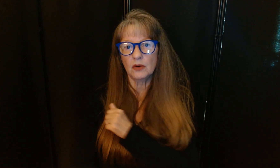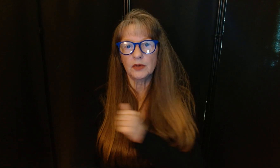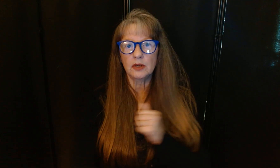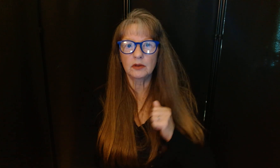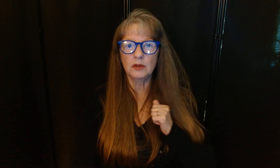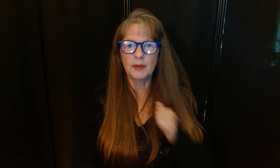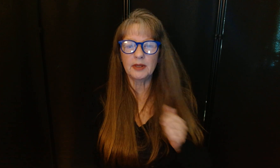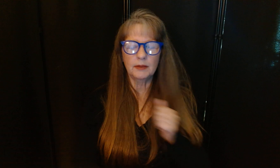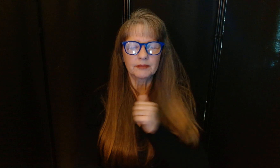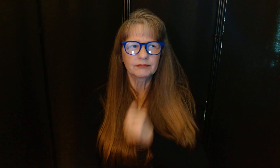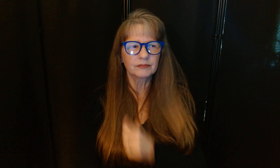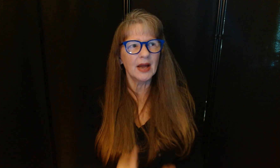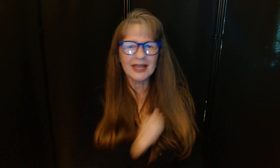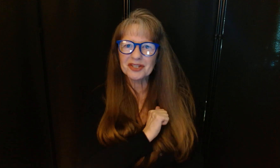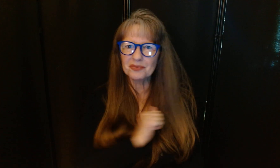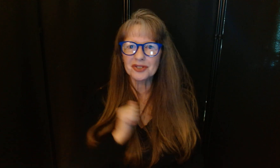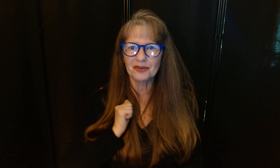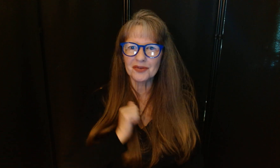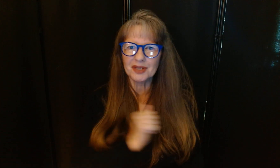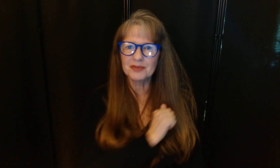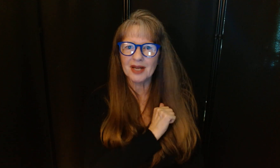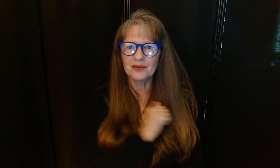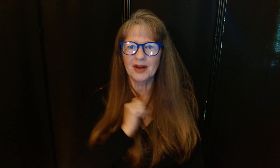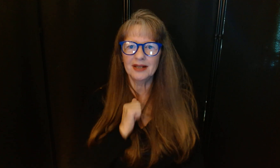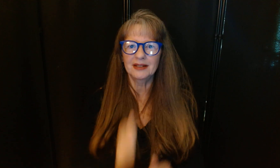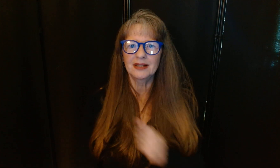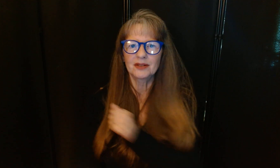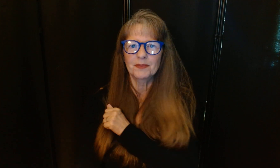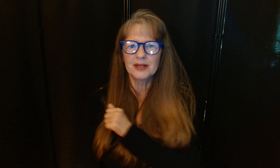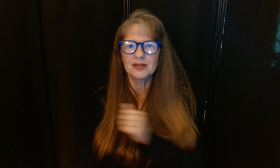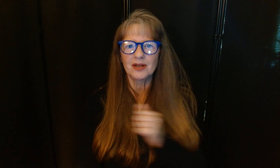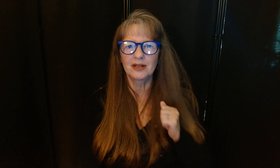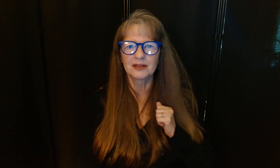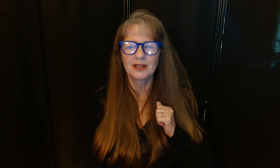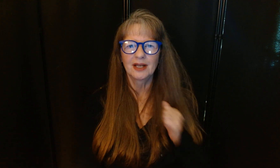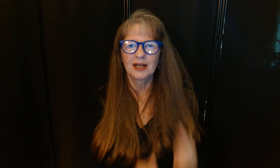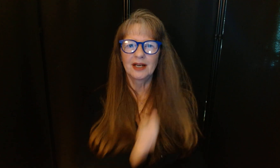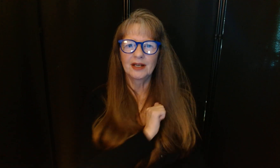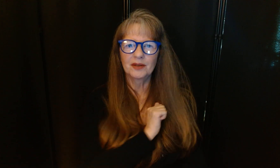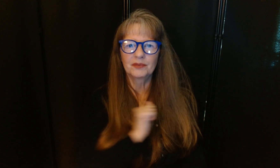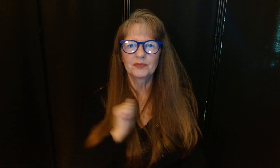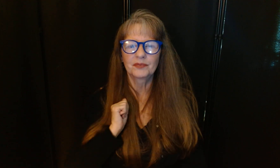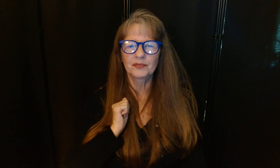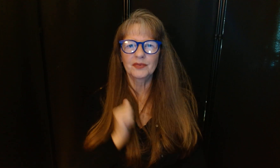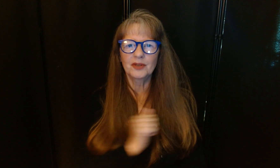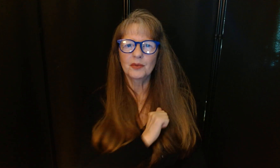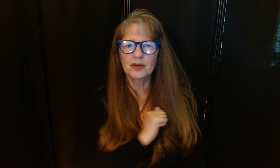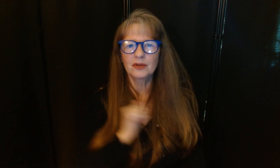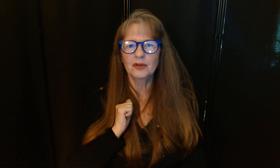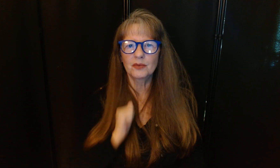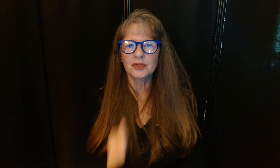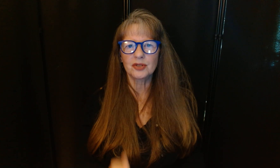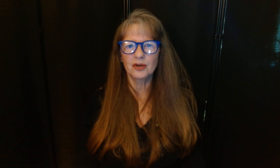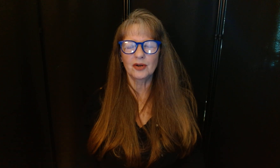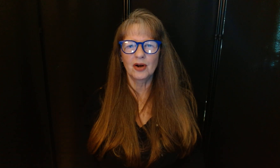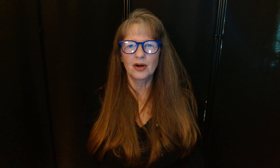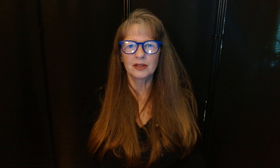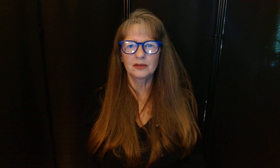here. I guess you would start on the same side, right? It depends on. Um, you would start on